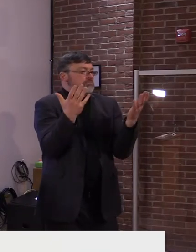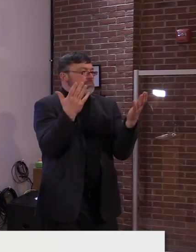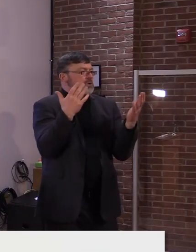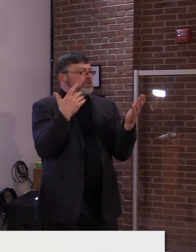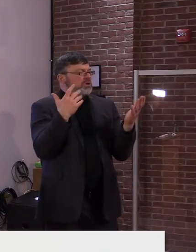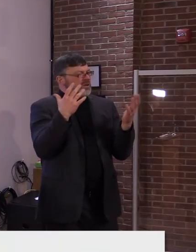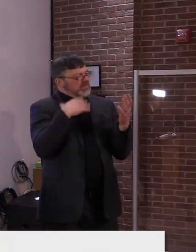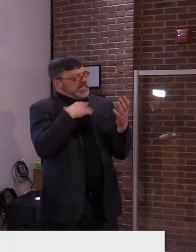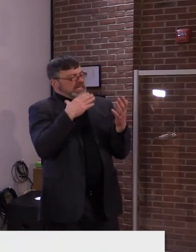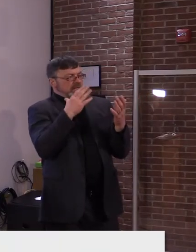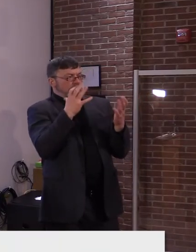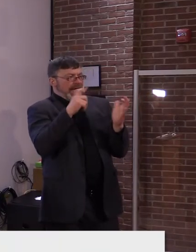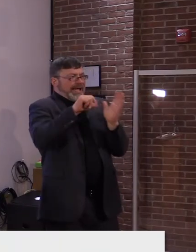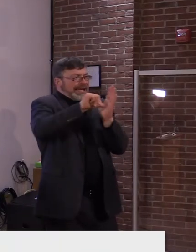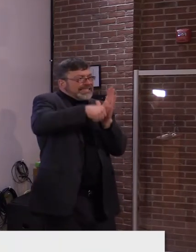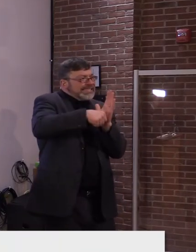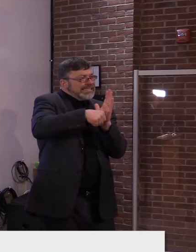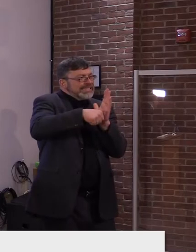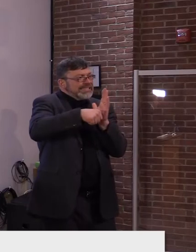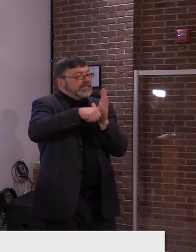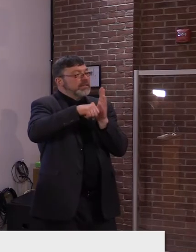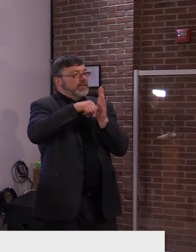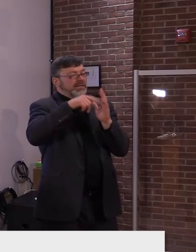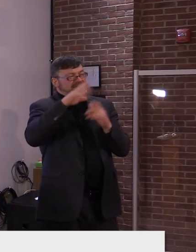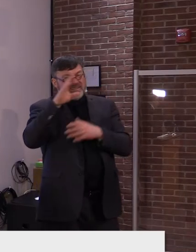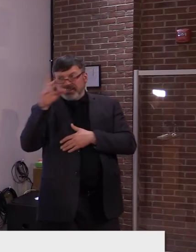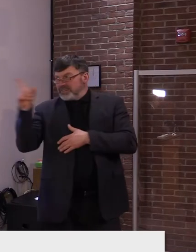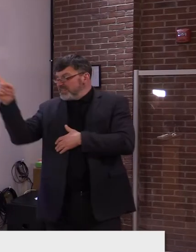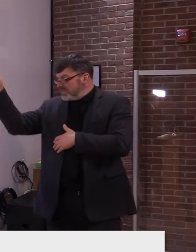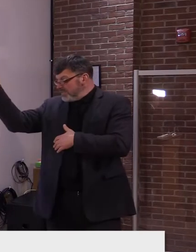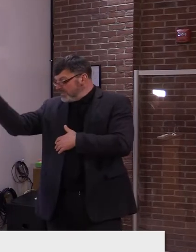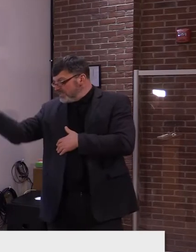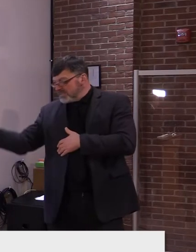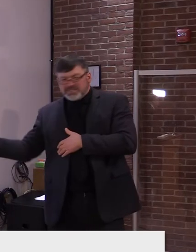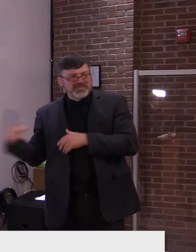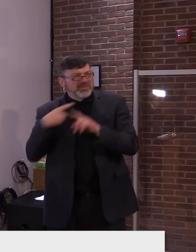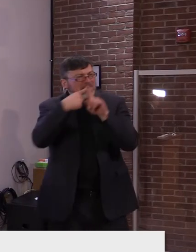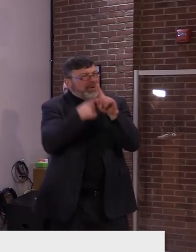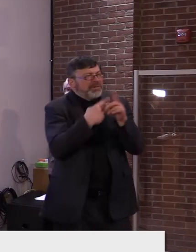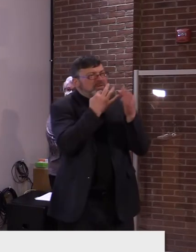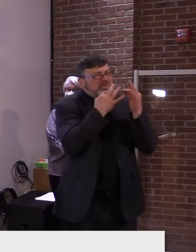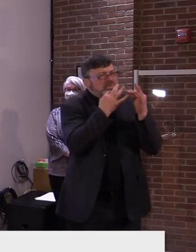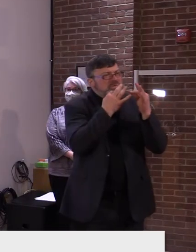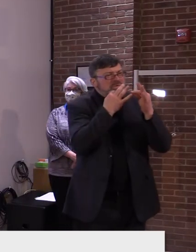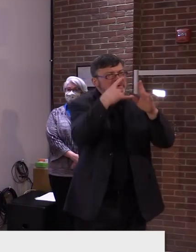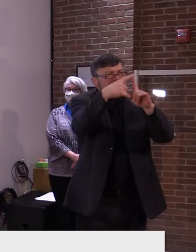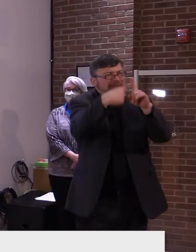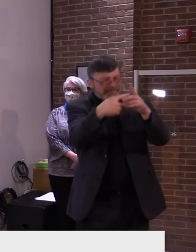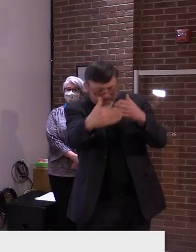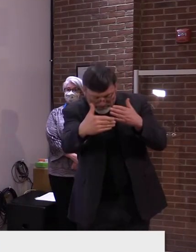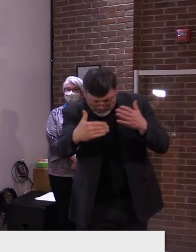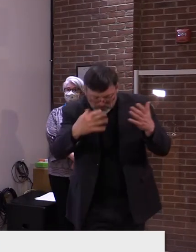at 1 month from today, we're opening up the last age band,